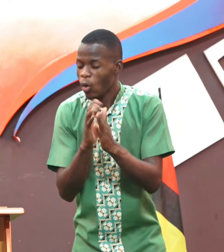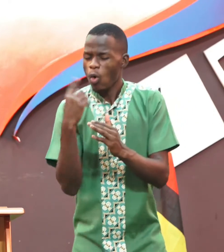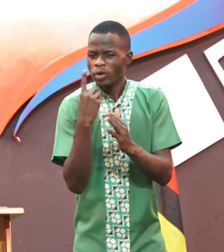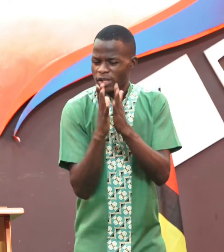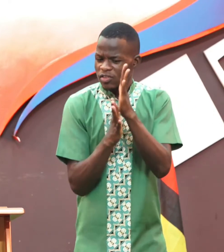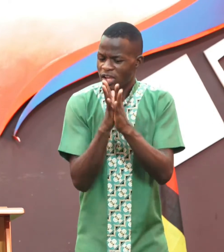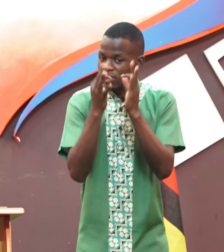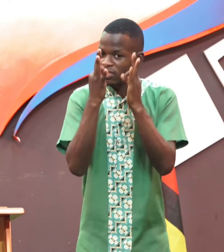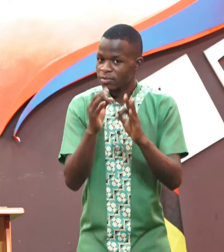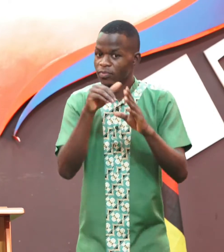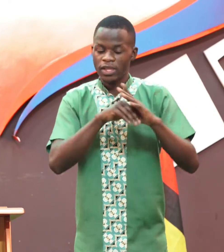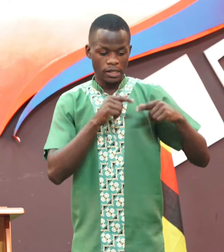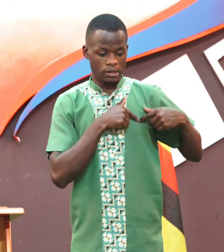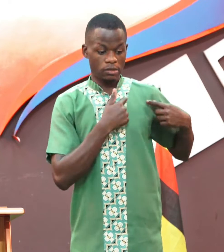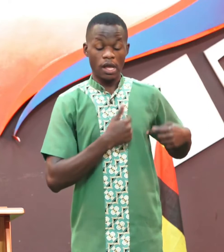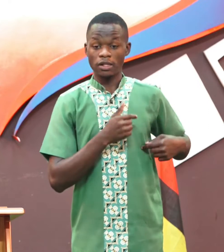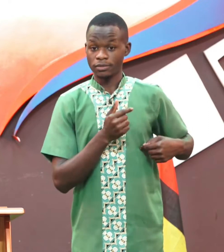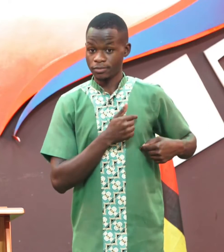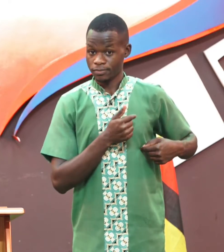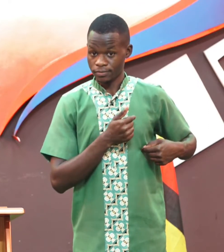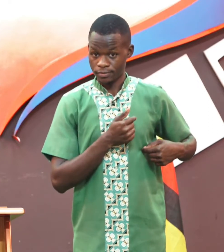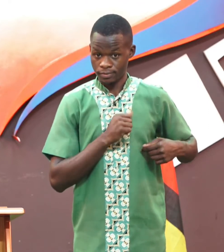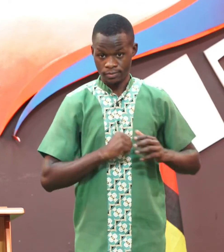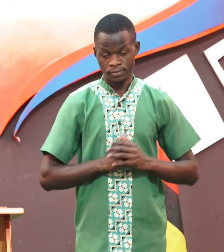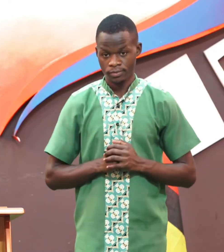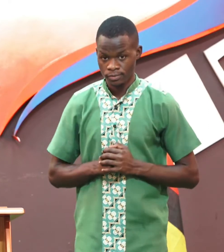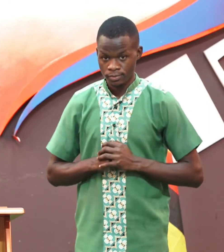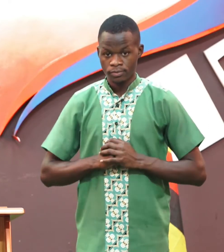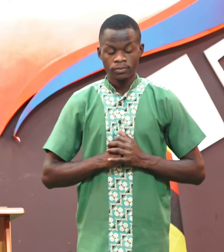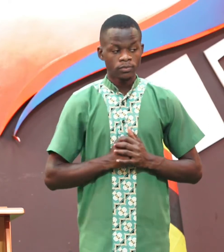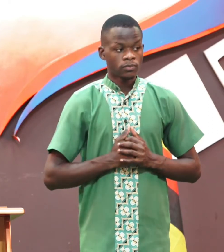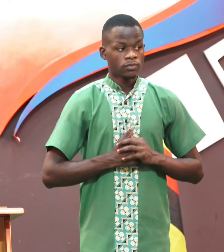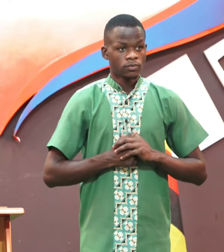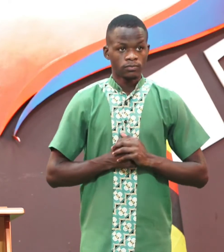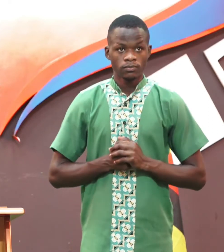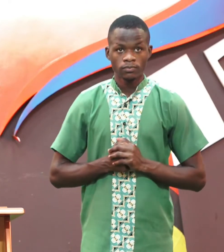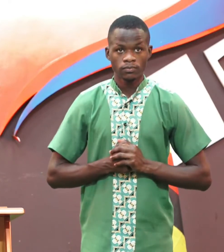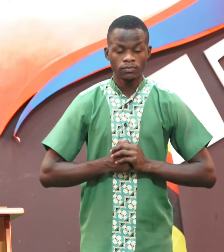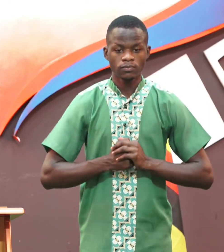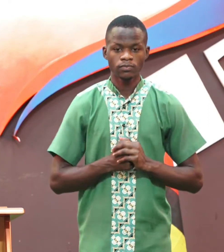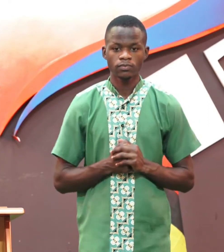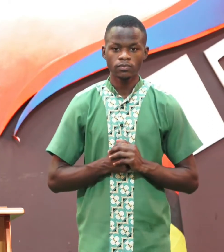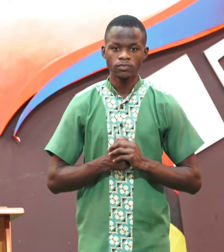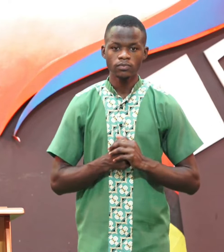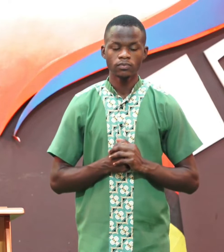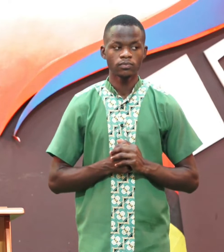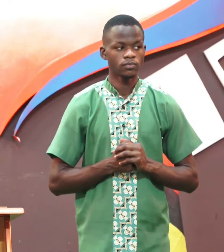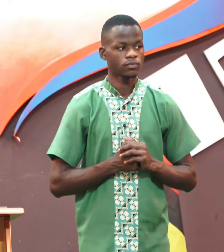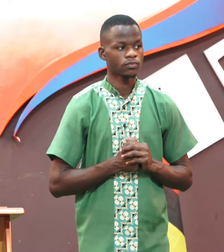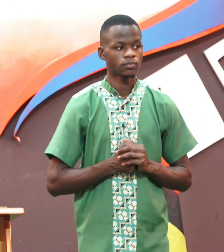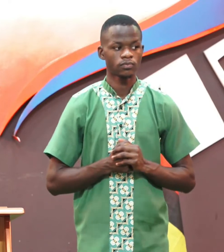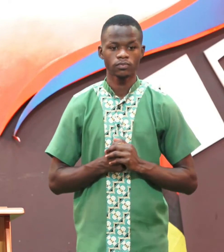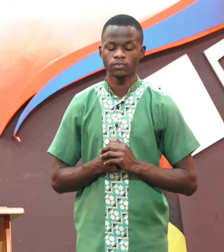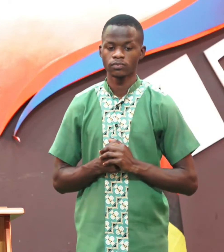there comes a moment where your heart has been cleansed of all jealousy, of all envy and all outbursts that you only speak